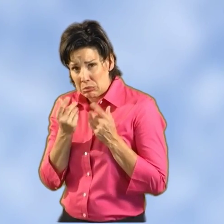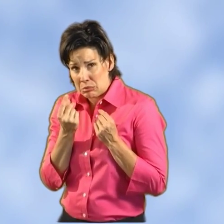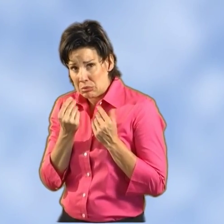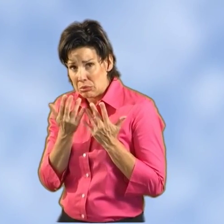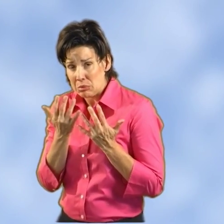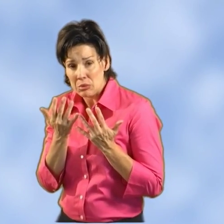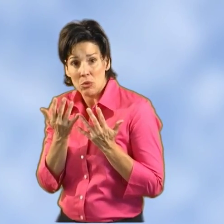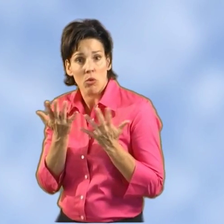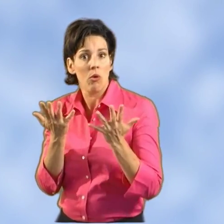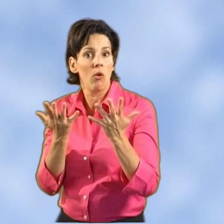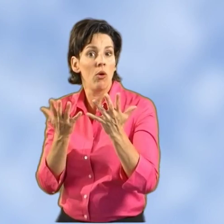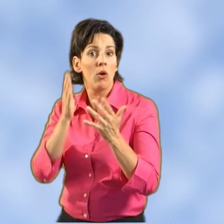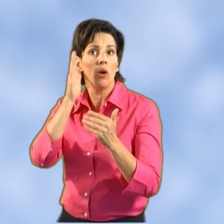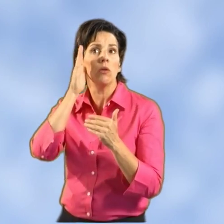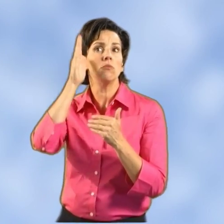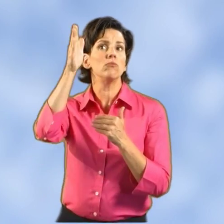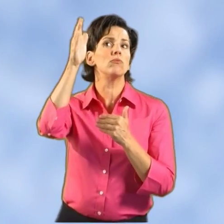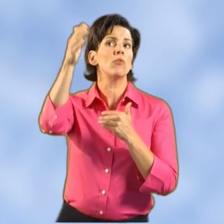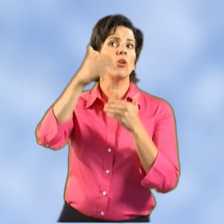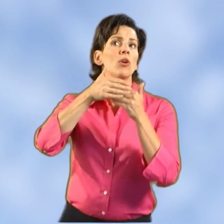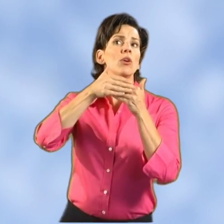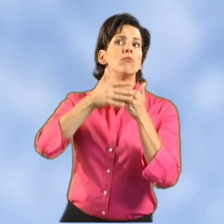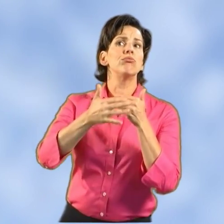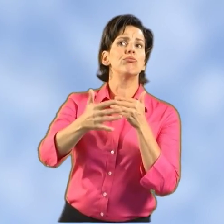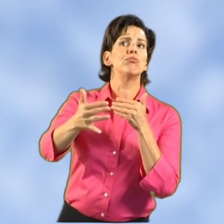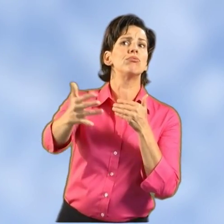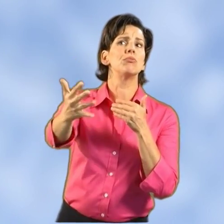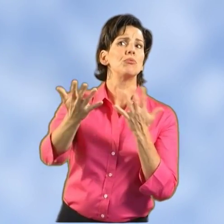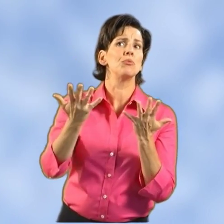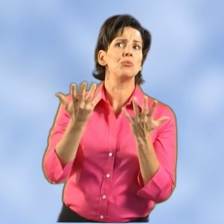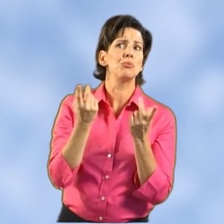There are also concerns about what can happen further into the future.